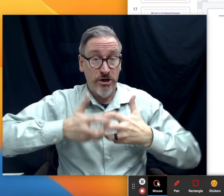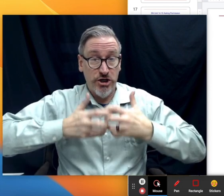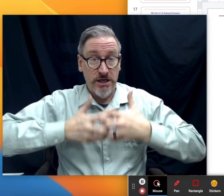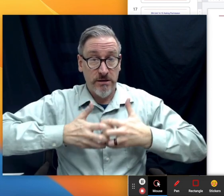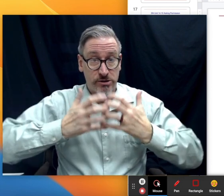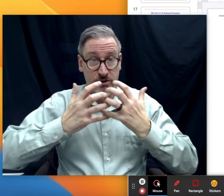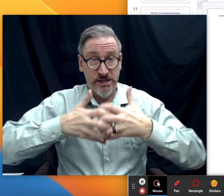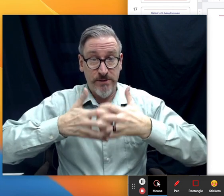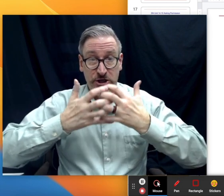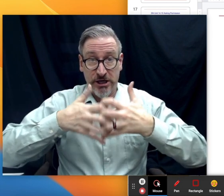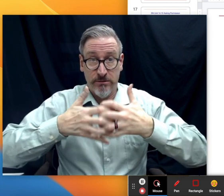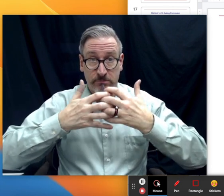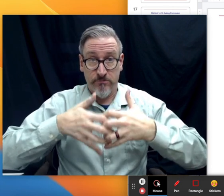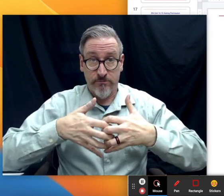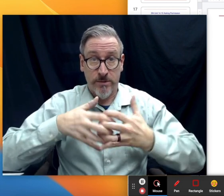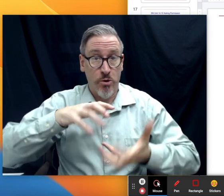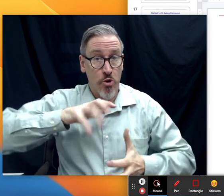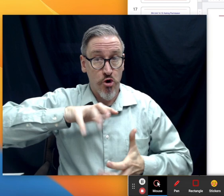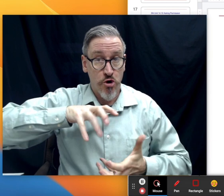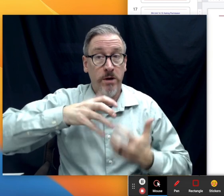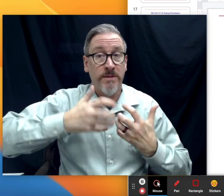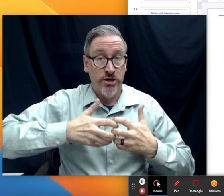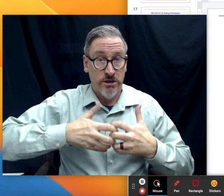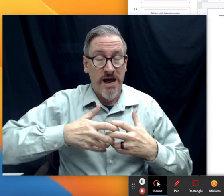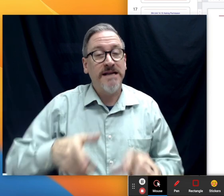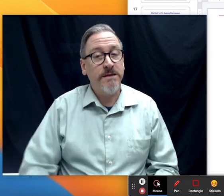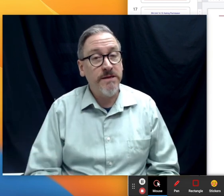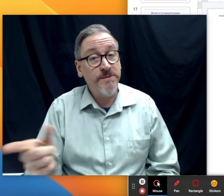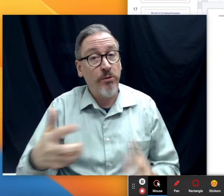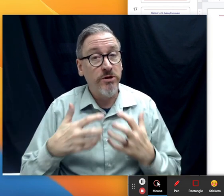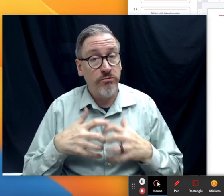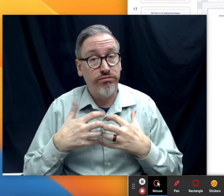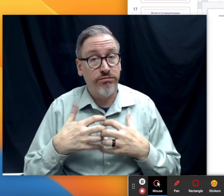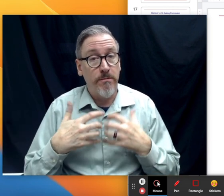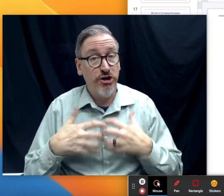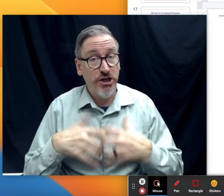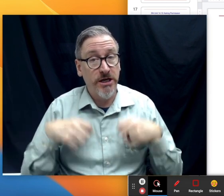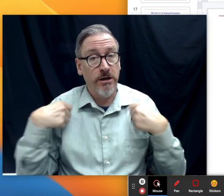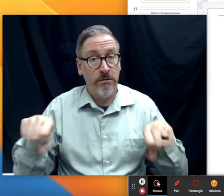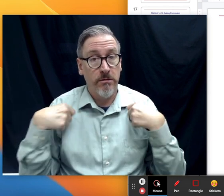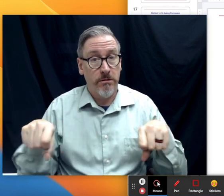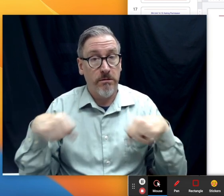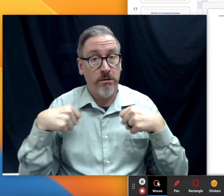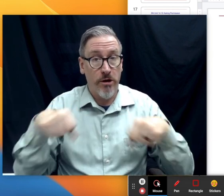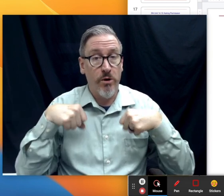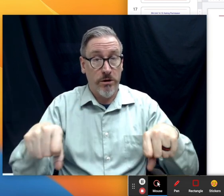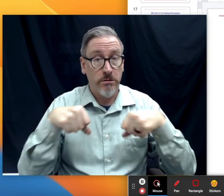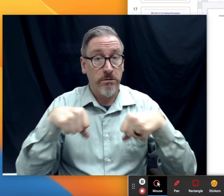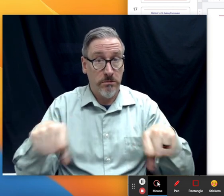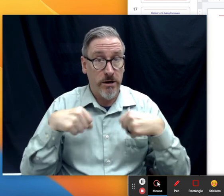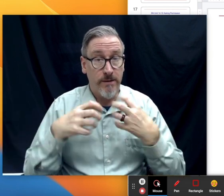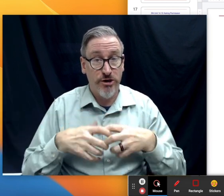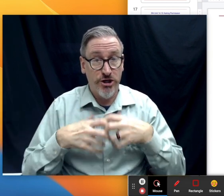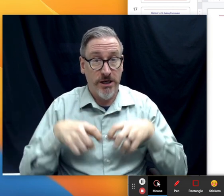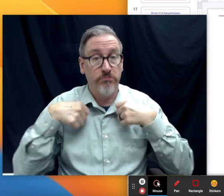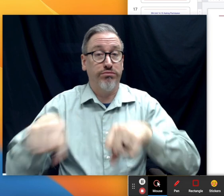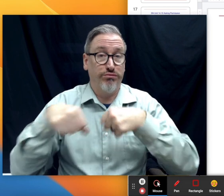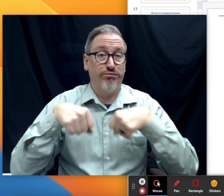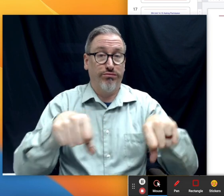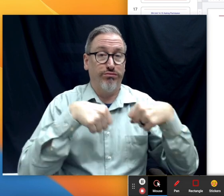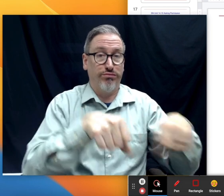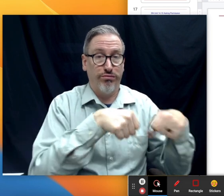Washing machine. So this is machine. And sometimes people will do machine lawnmower, right?